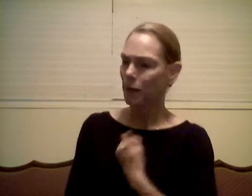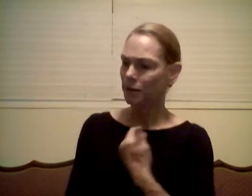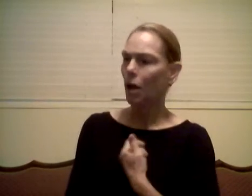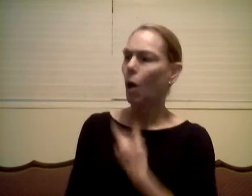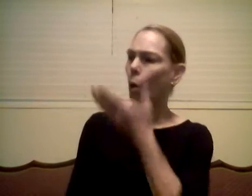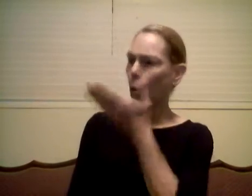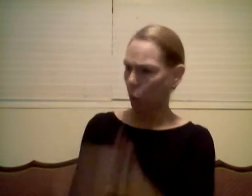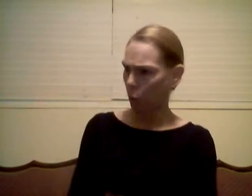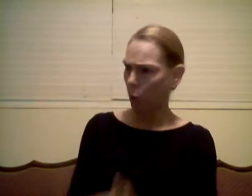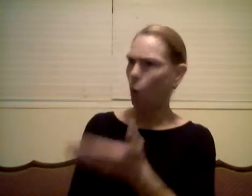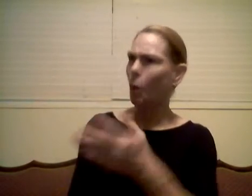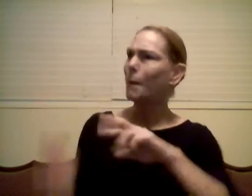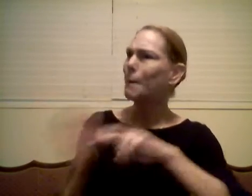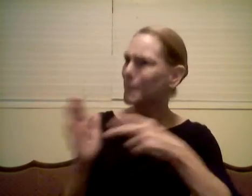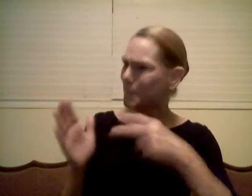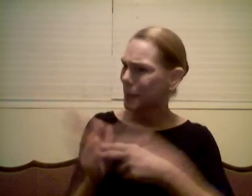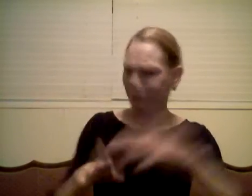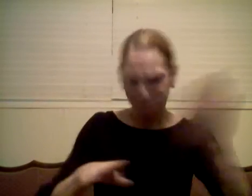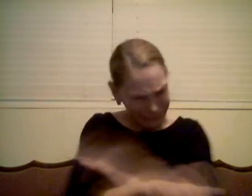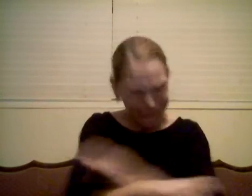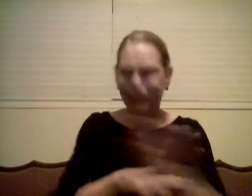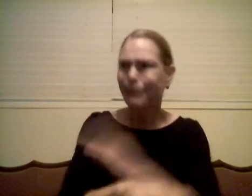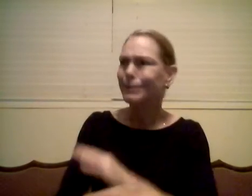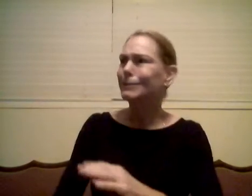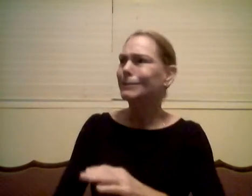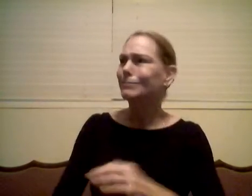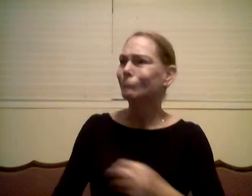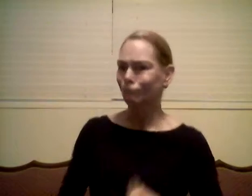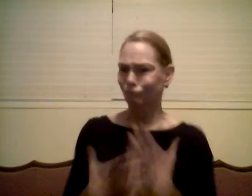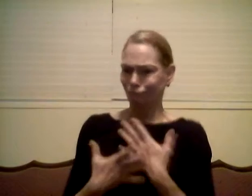this, right? You're getting me excited. So if you're going to be shy, you're going to talk.